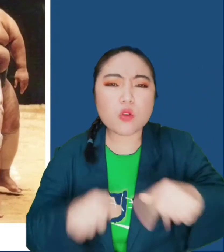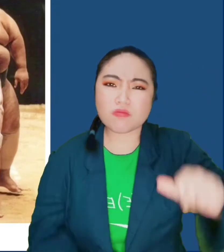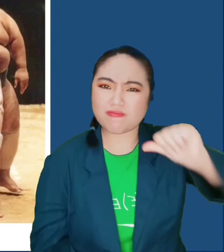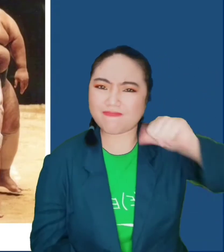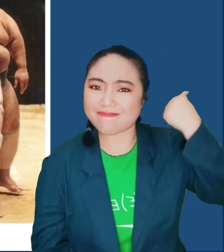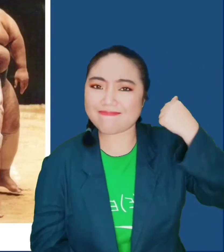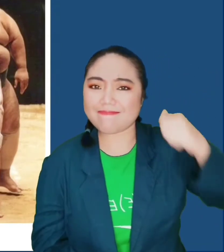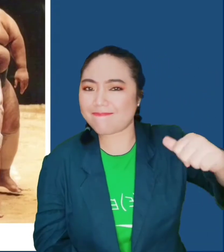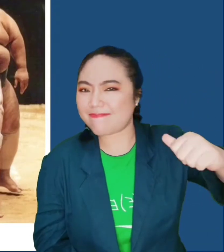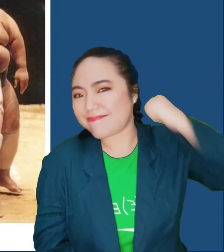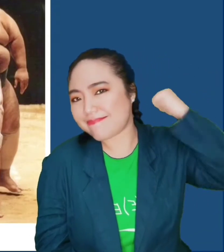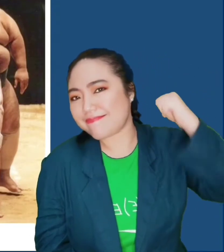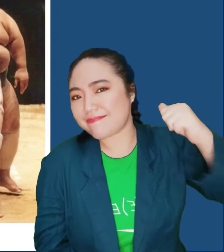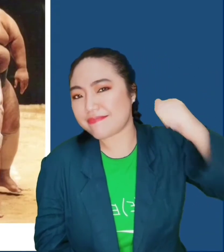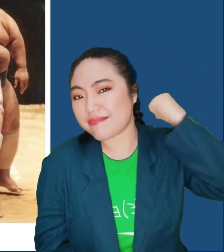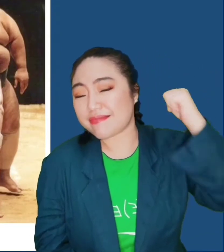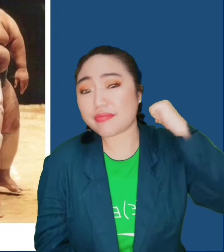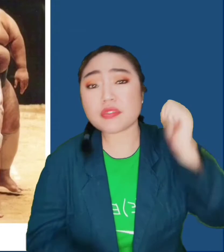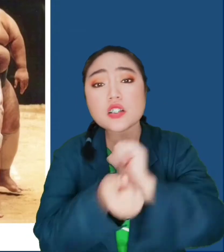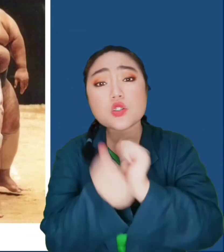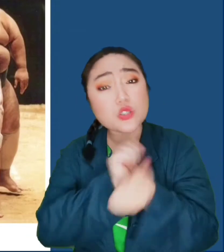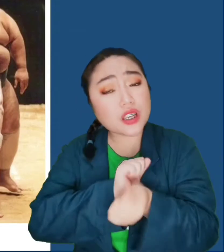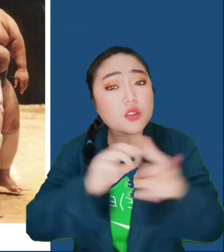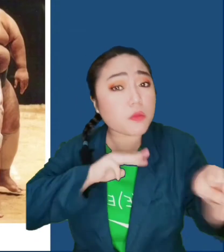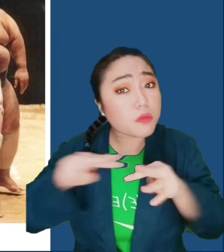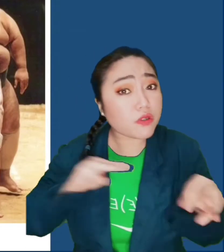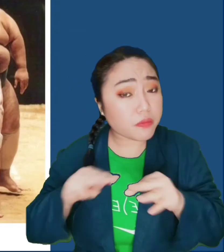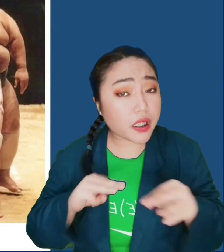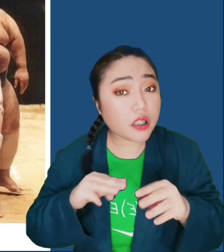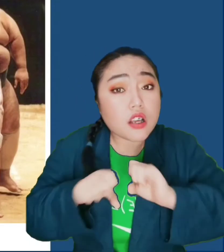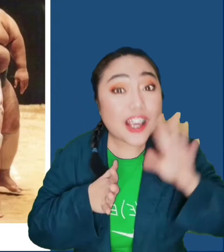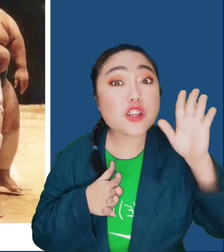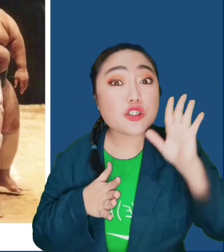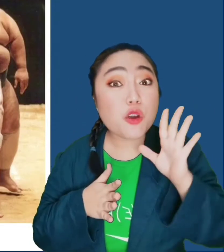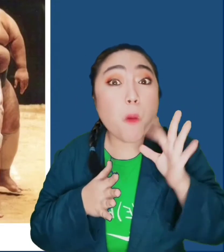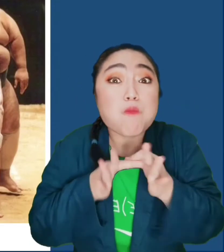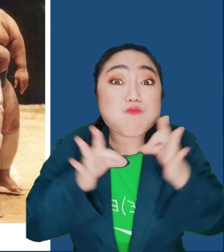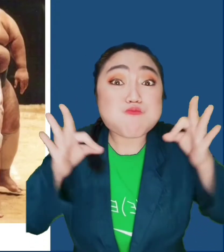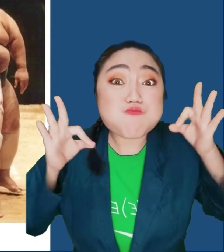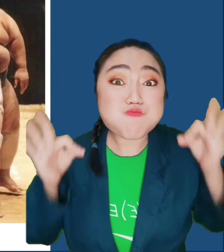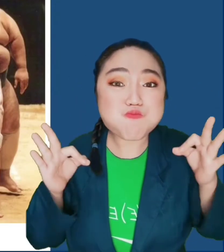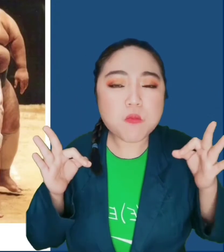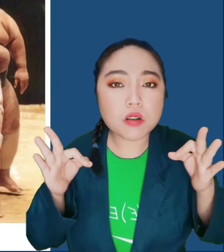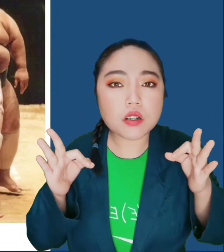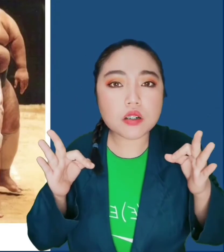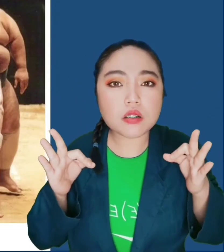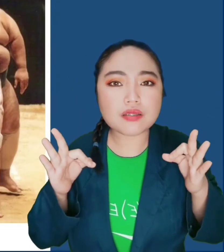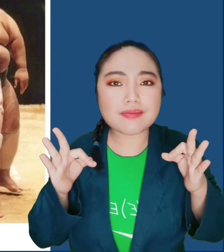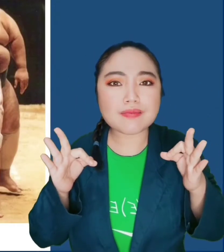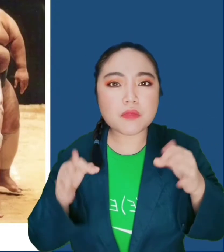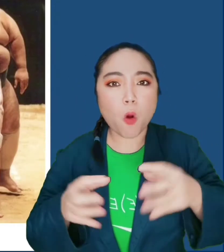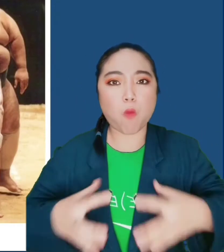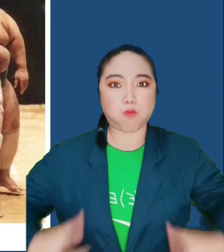to resist a change in motion. So the